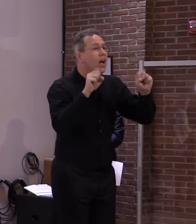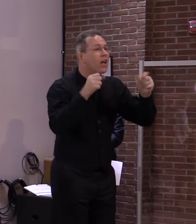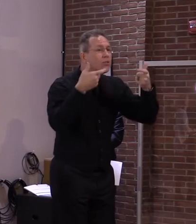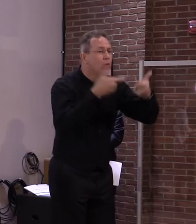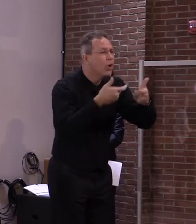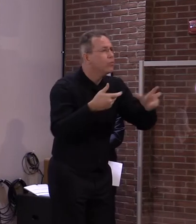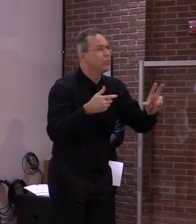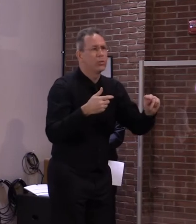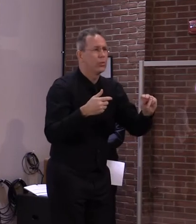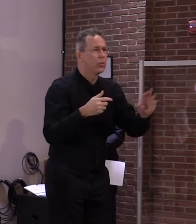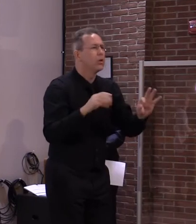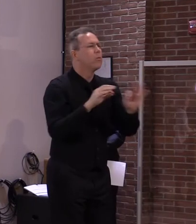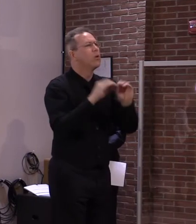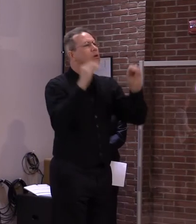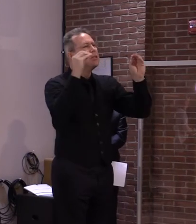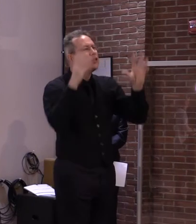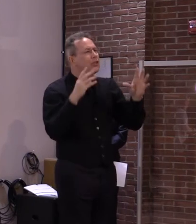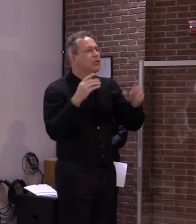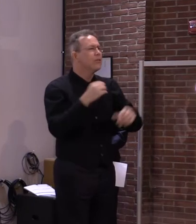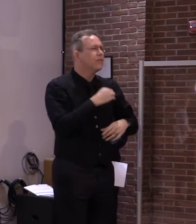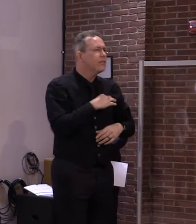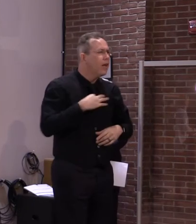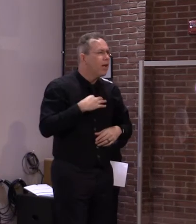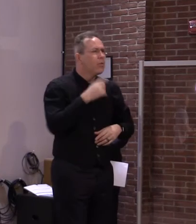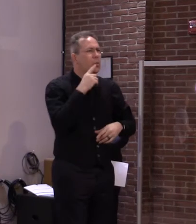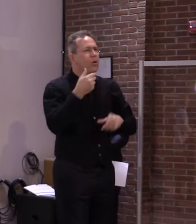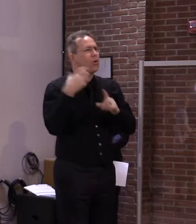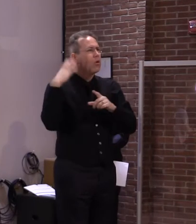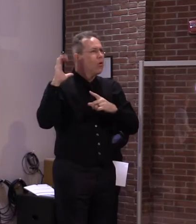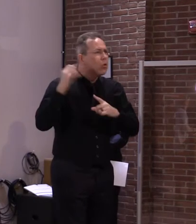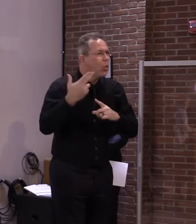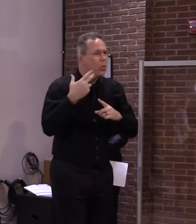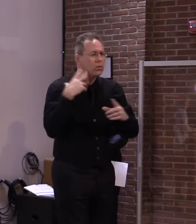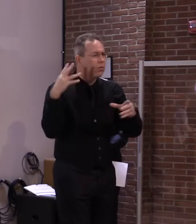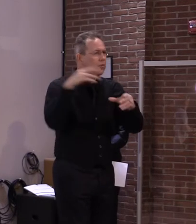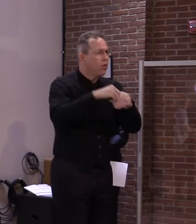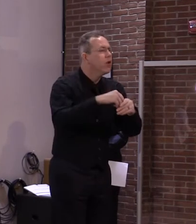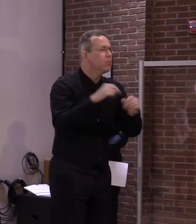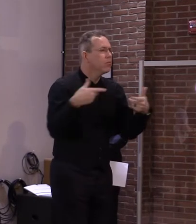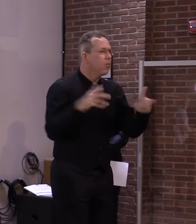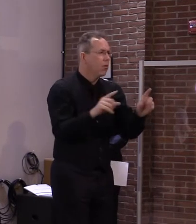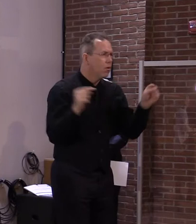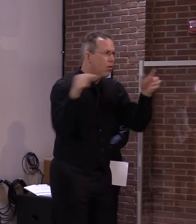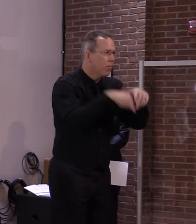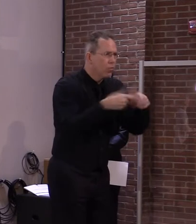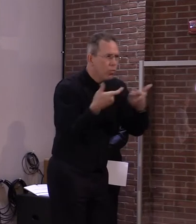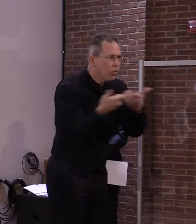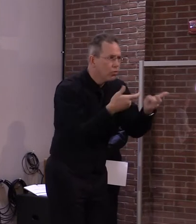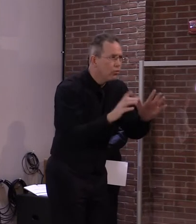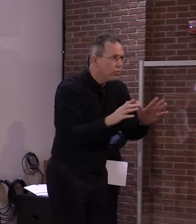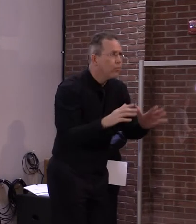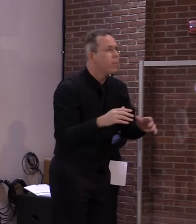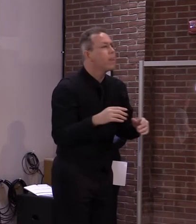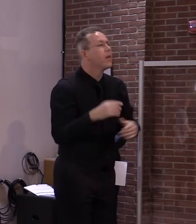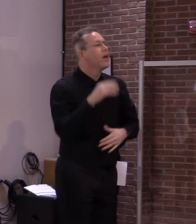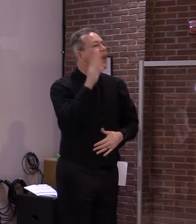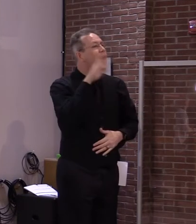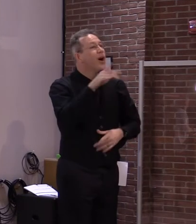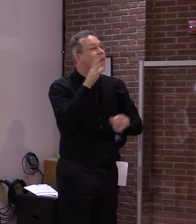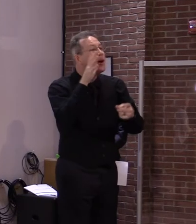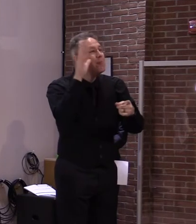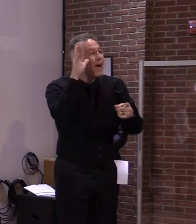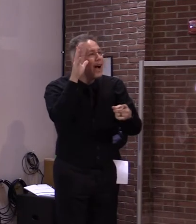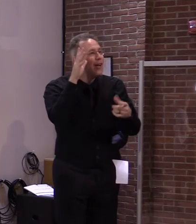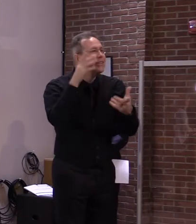be in attendance at indoor sports events we recognize that this will come as a disappointment to parents and fans of local teams but